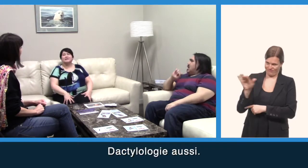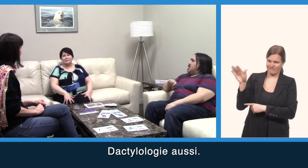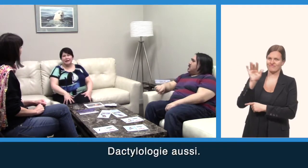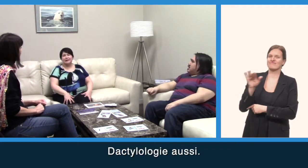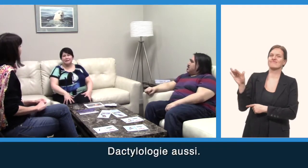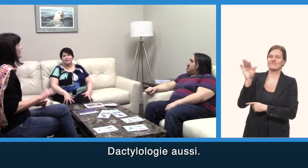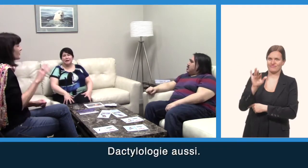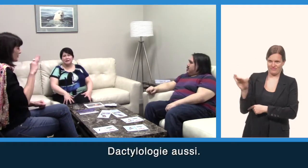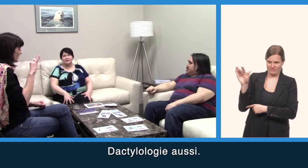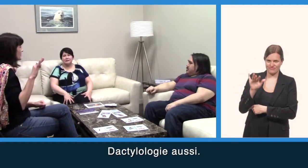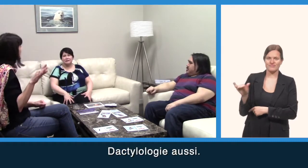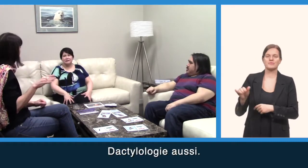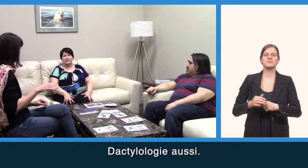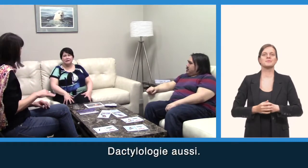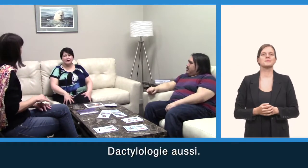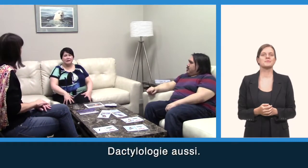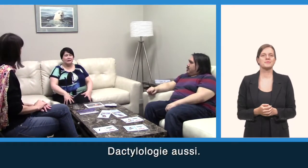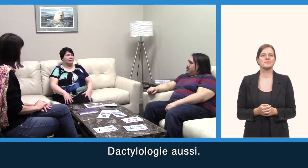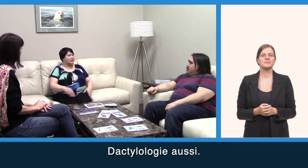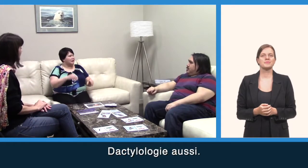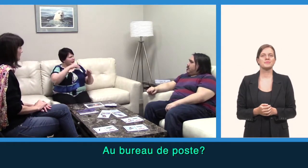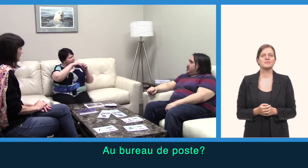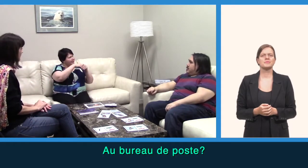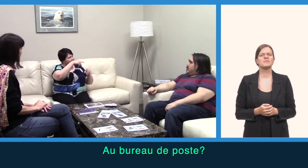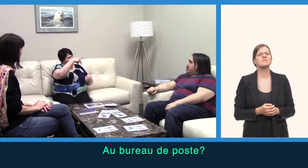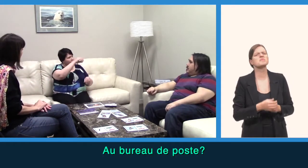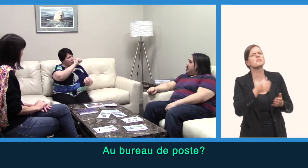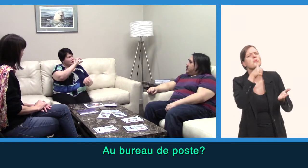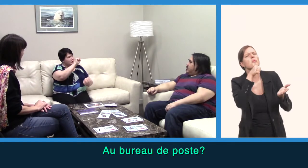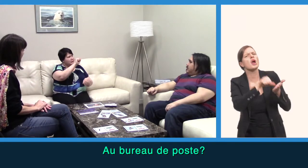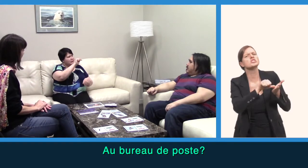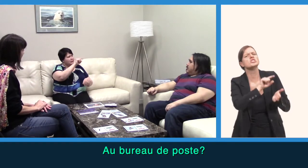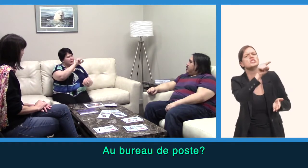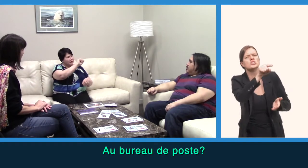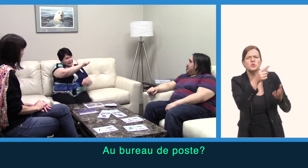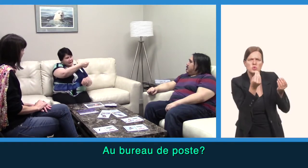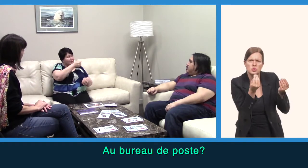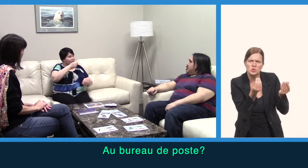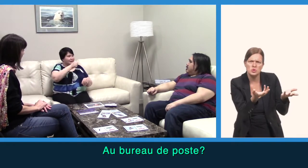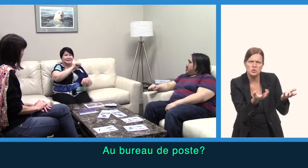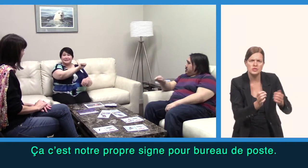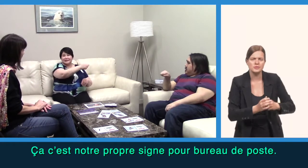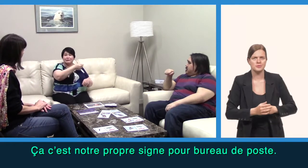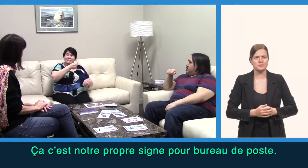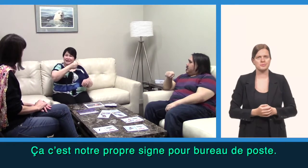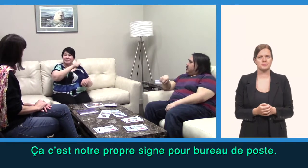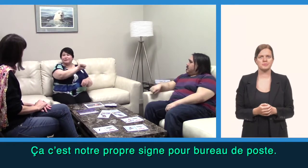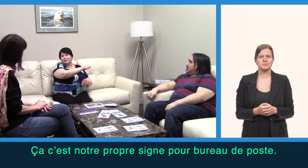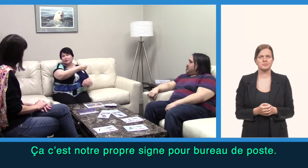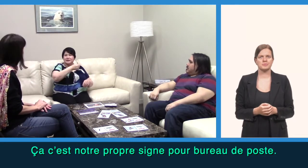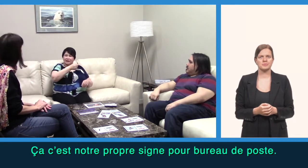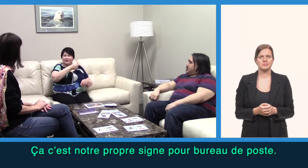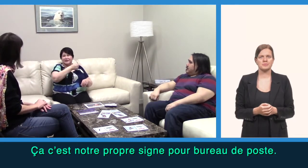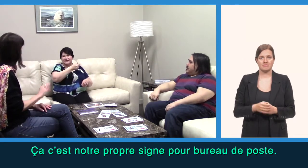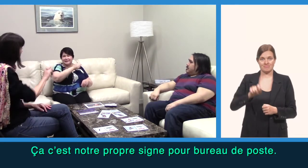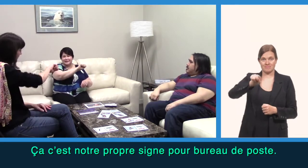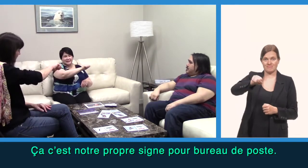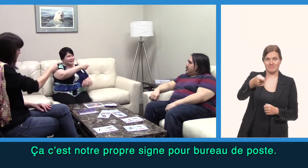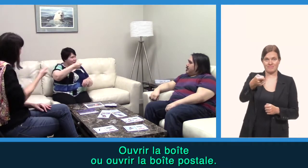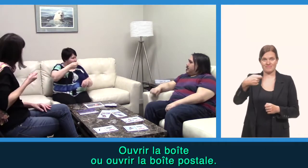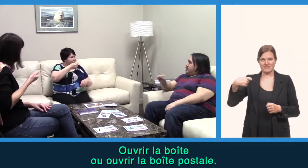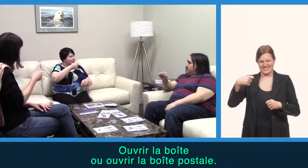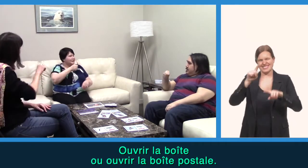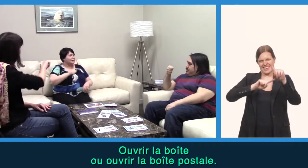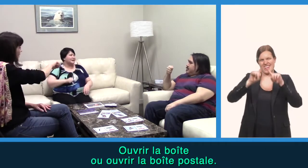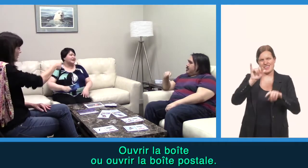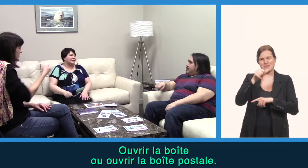Oh, finger spelling as well. Finger spelling. In the post. This is our own sign for post office.